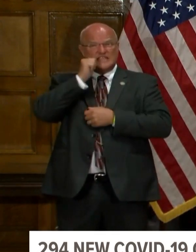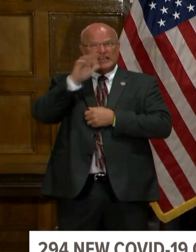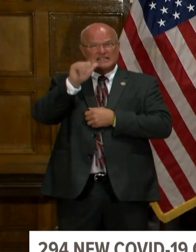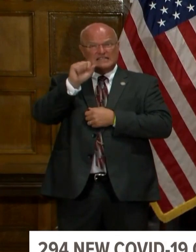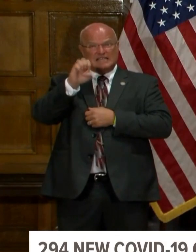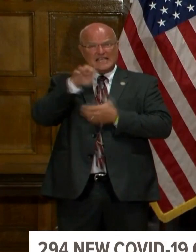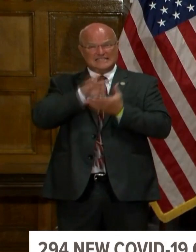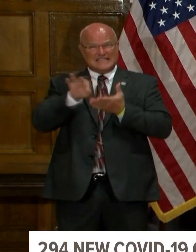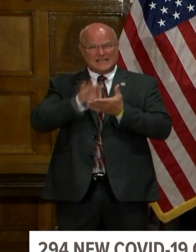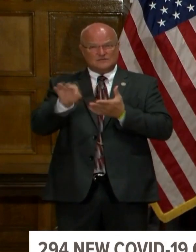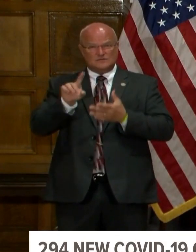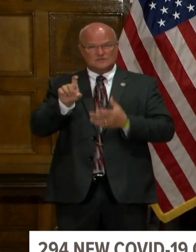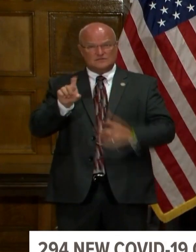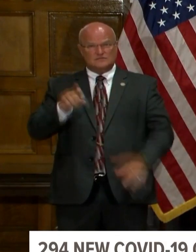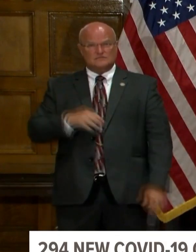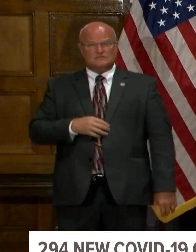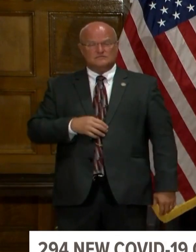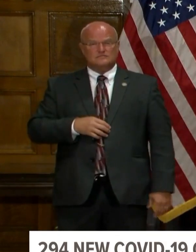count?